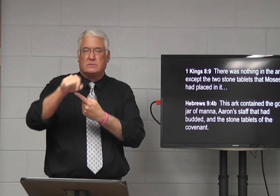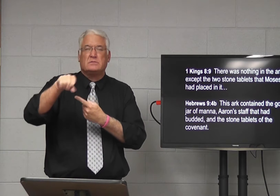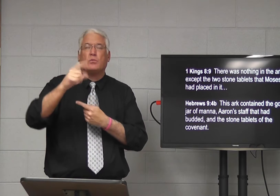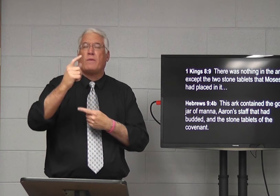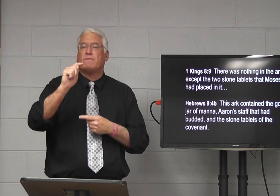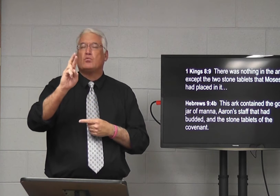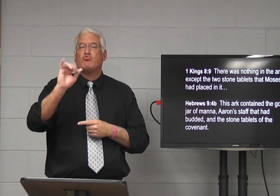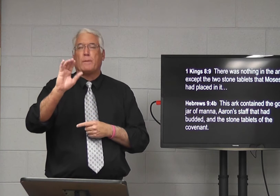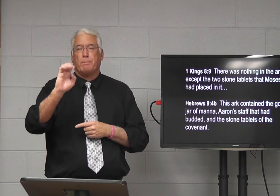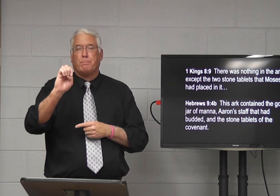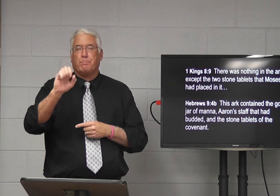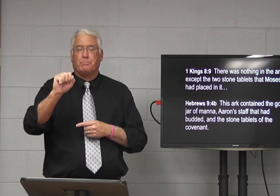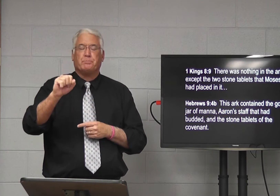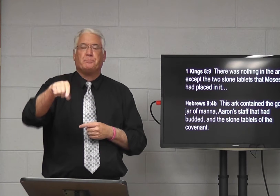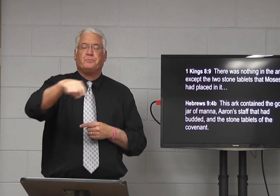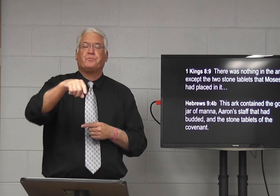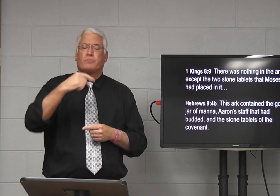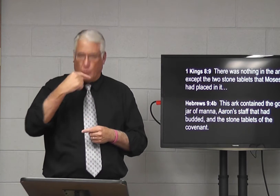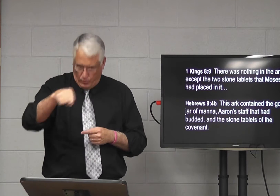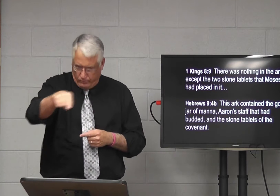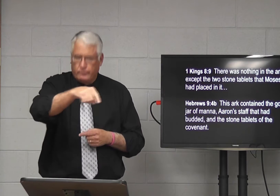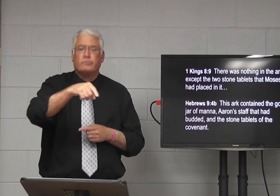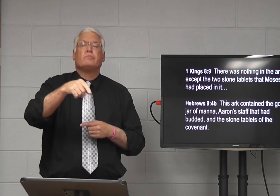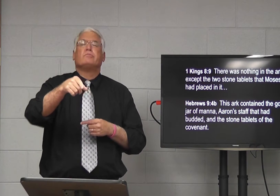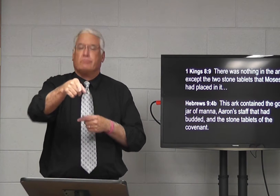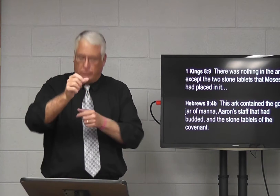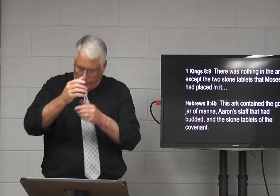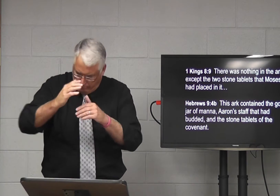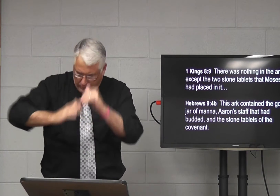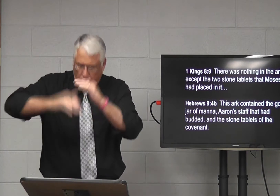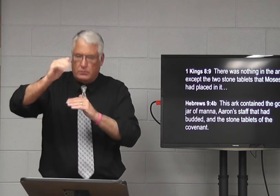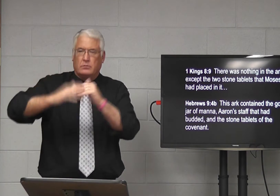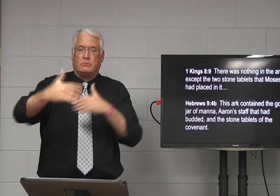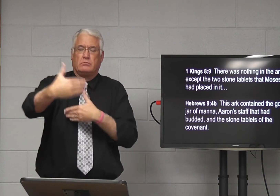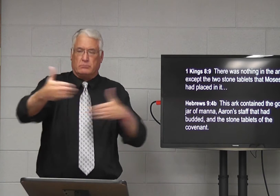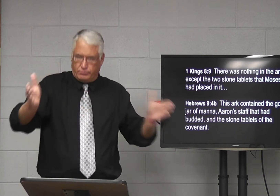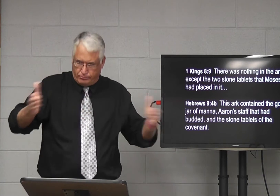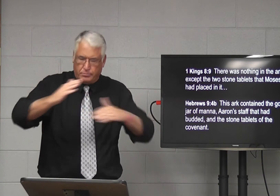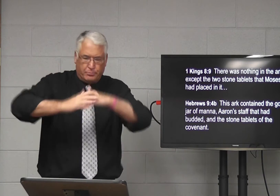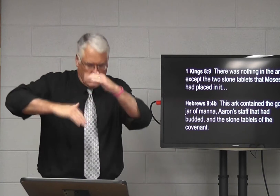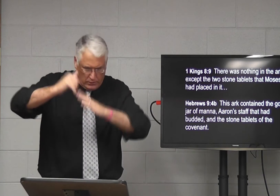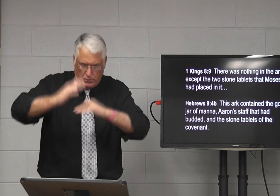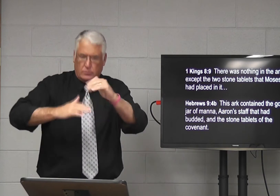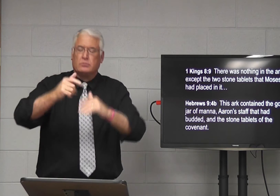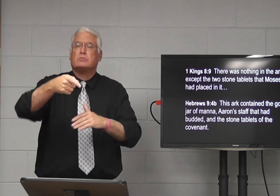the Levites, one of the tribes of Israel, go ahead and build the ark